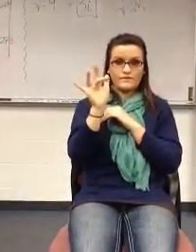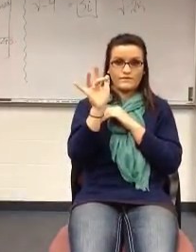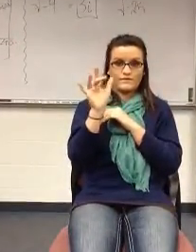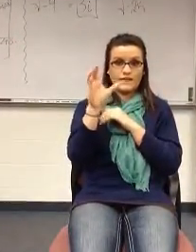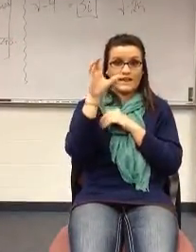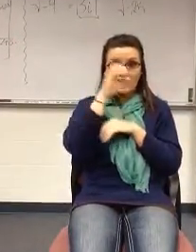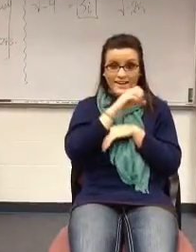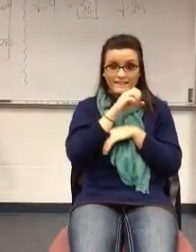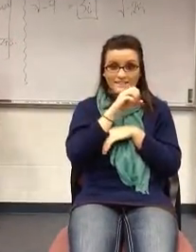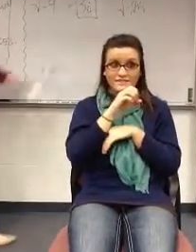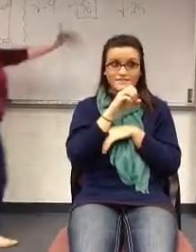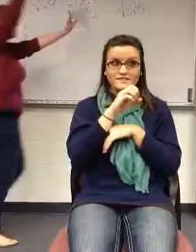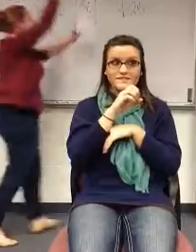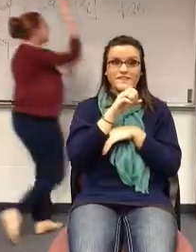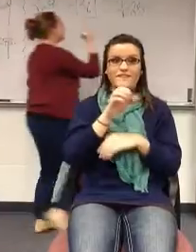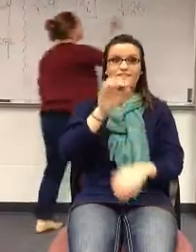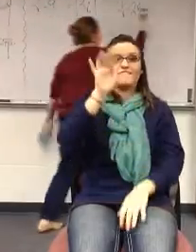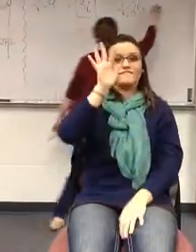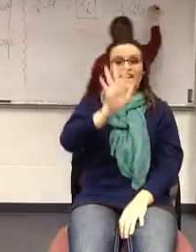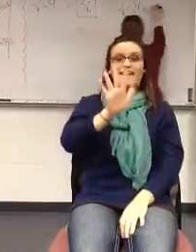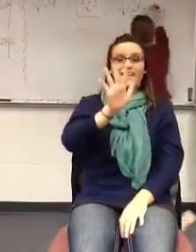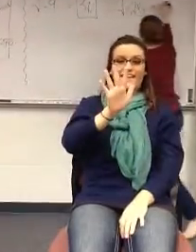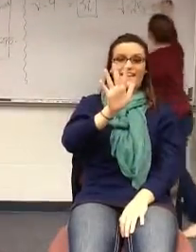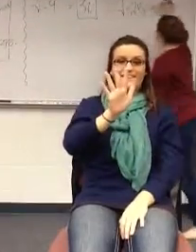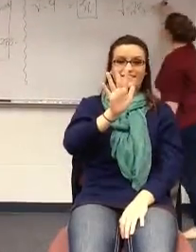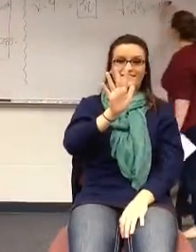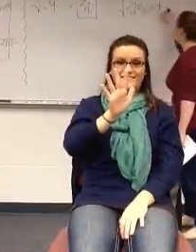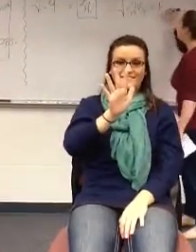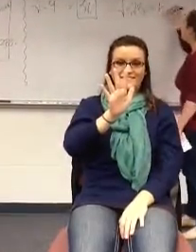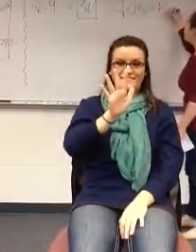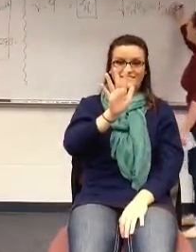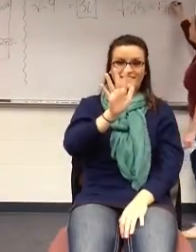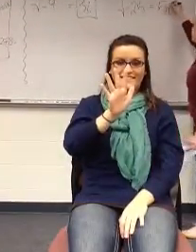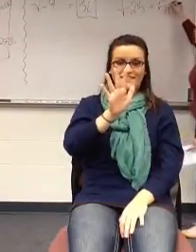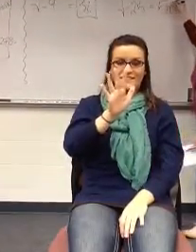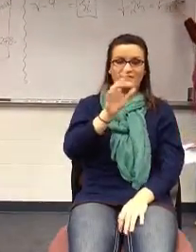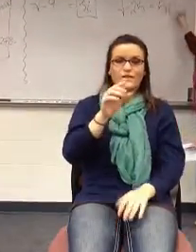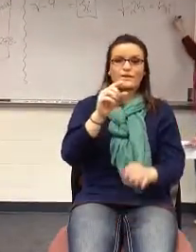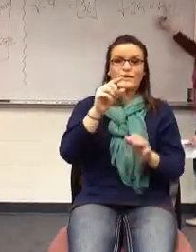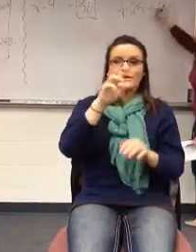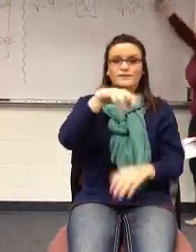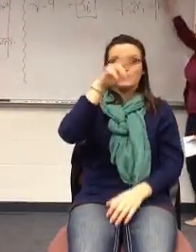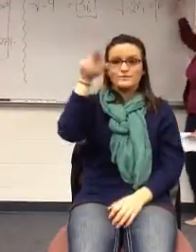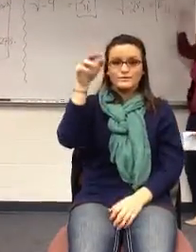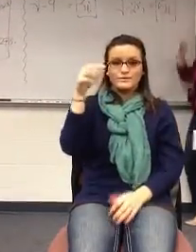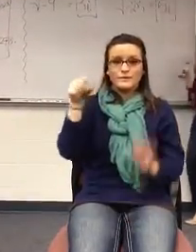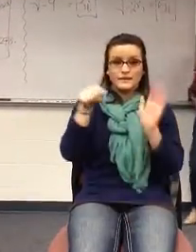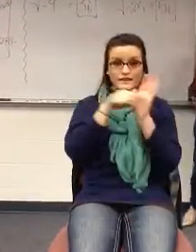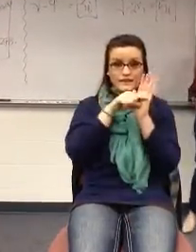25? 5. So square root of -25 is